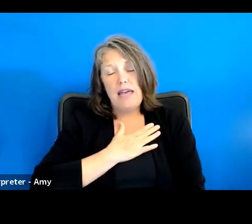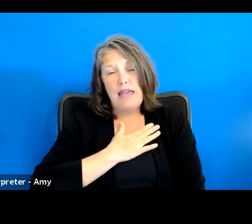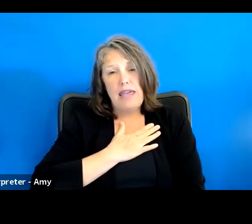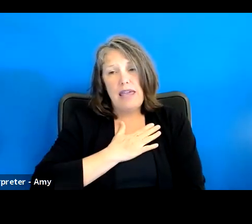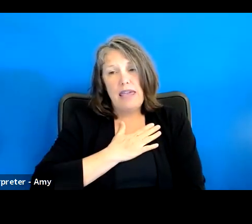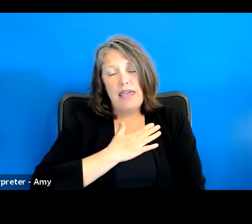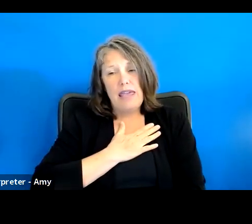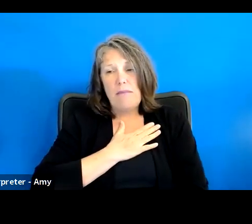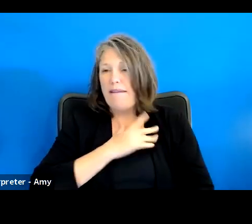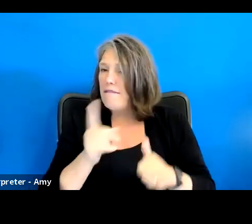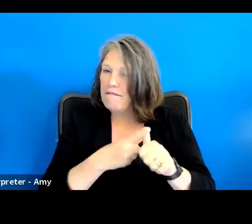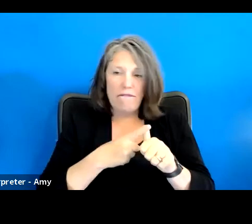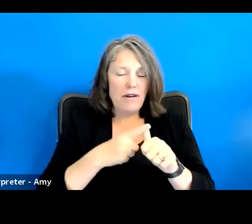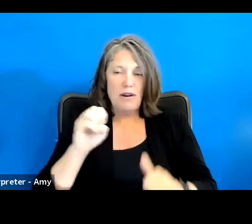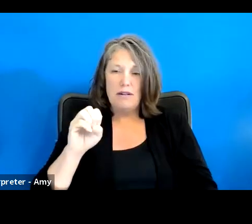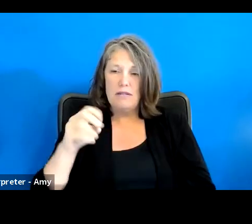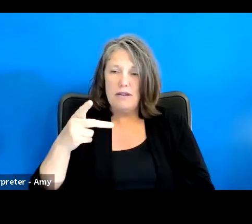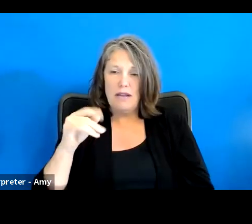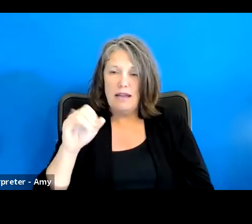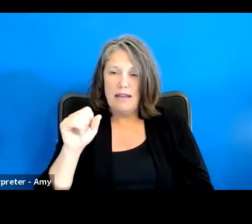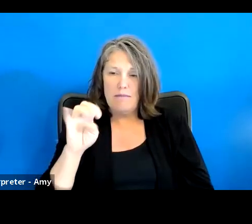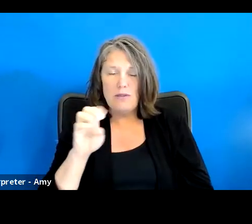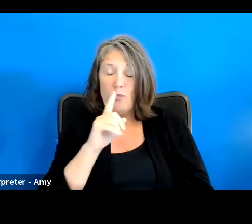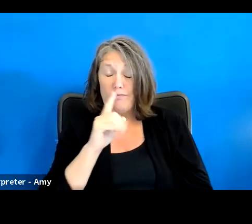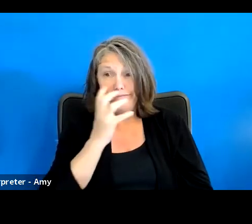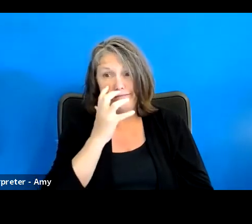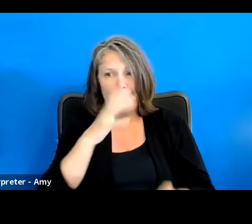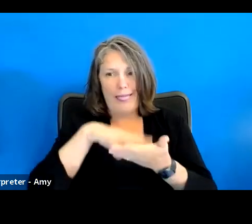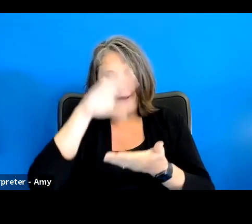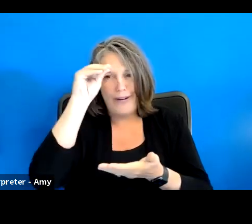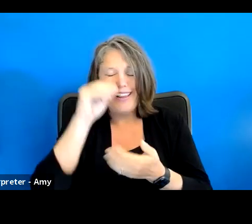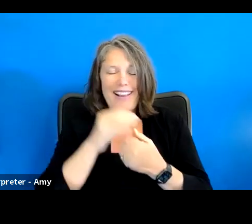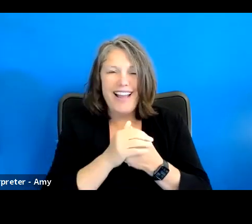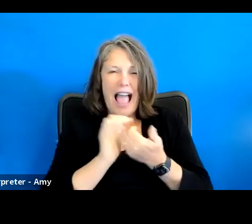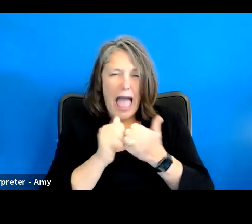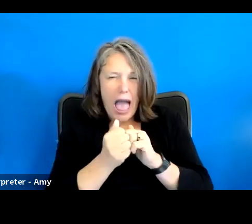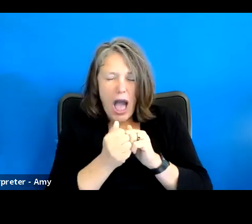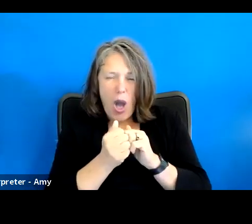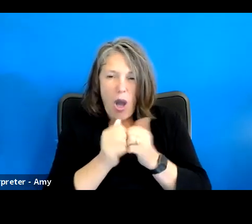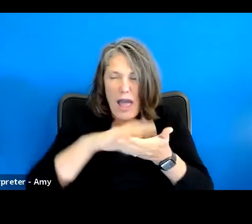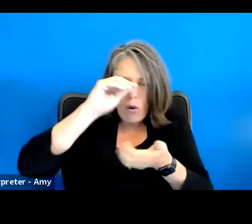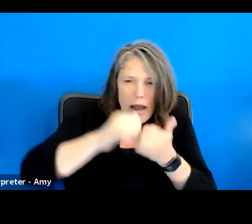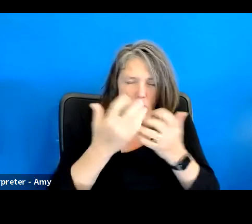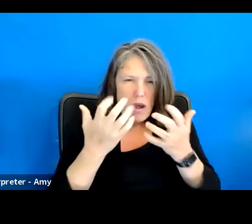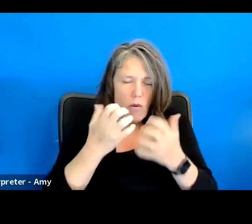the first episode, very much a learning curve of trying to figure out how I wanted to structure